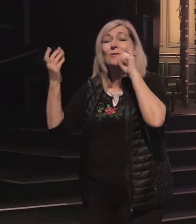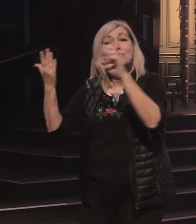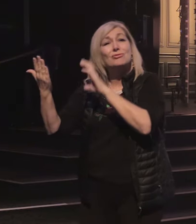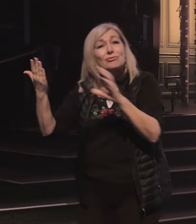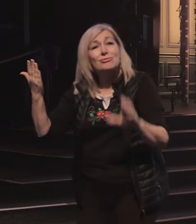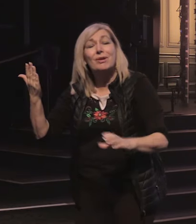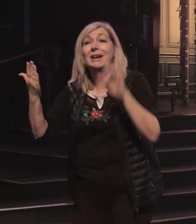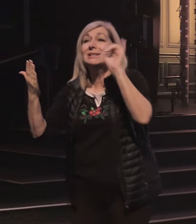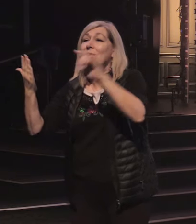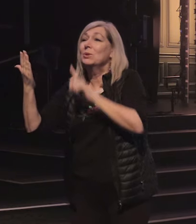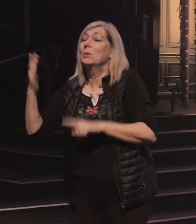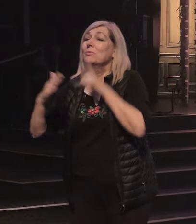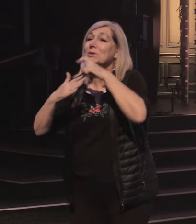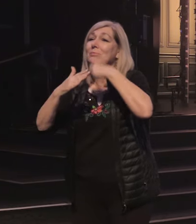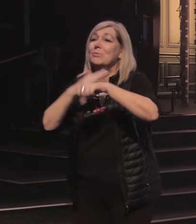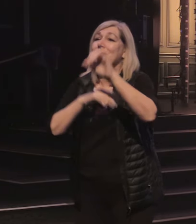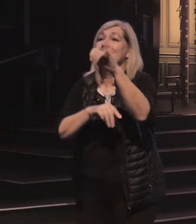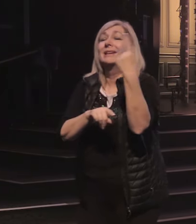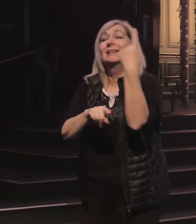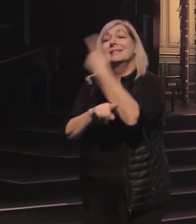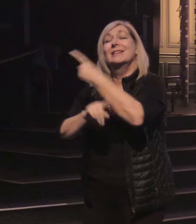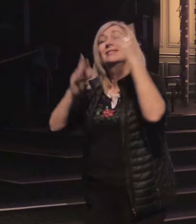Lord." Amen.